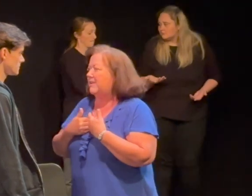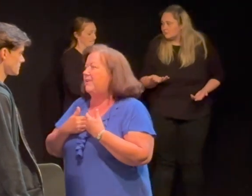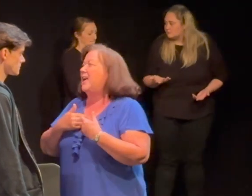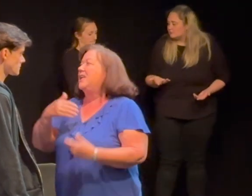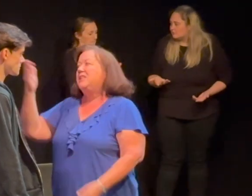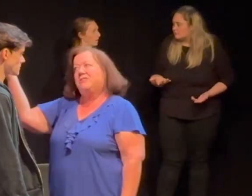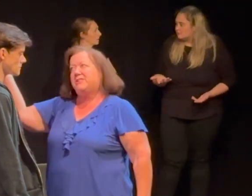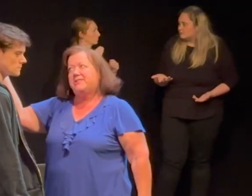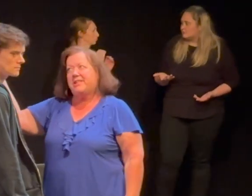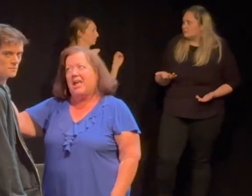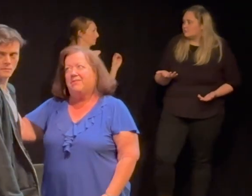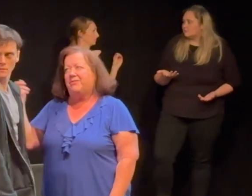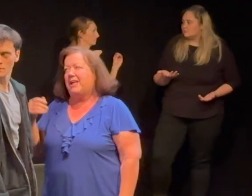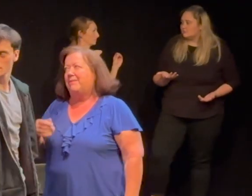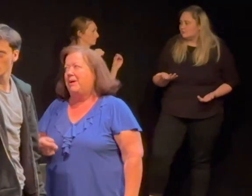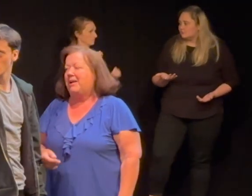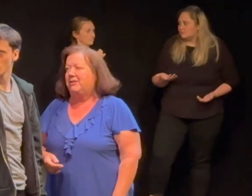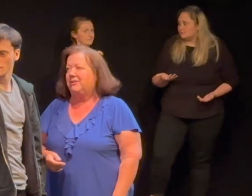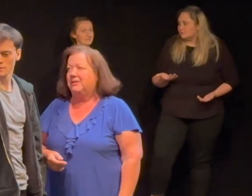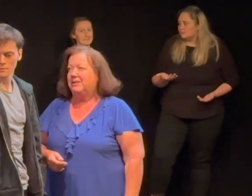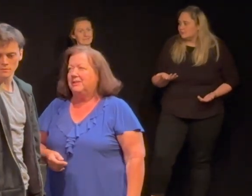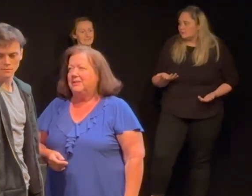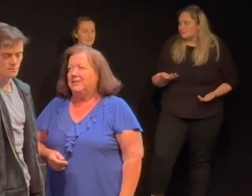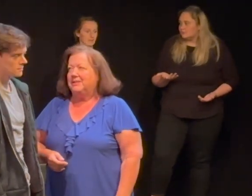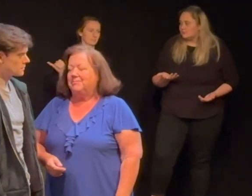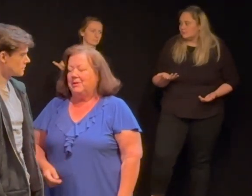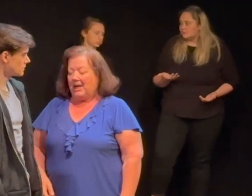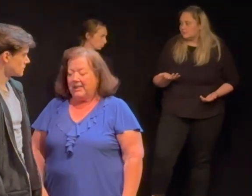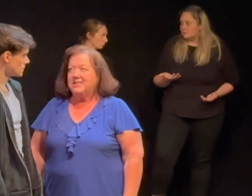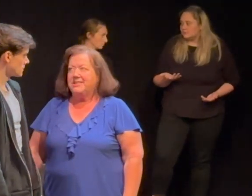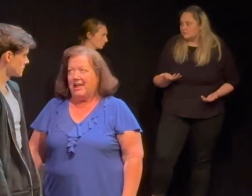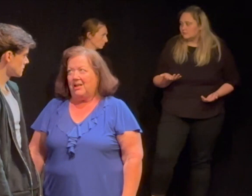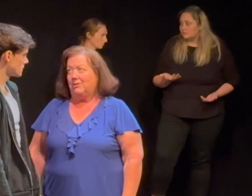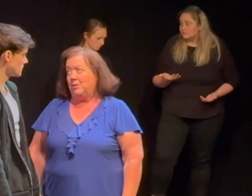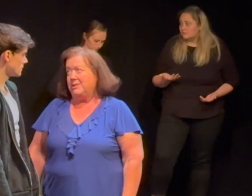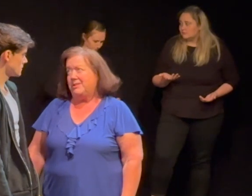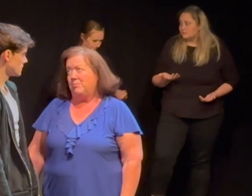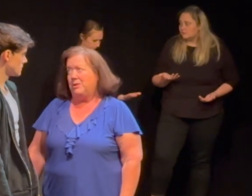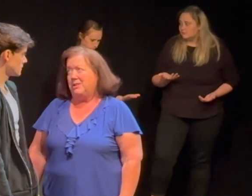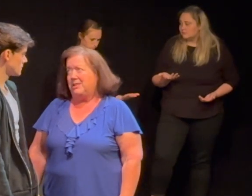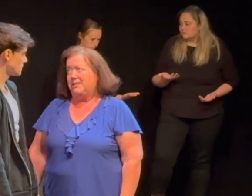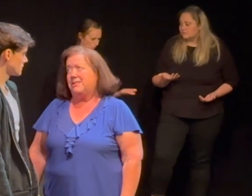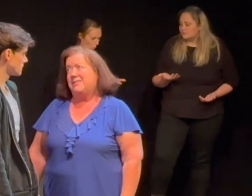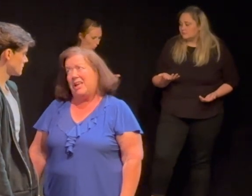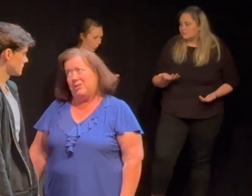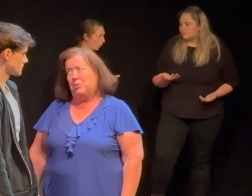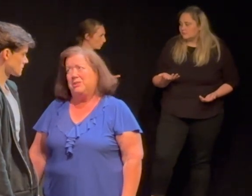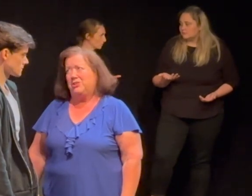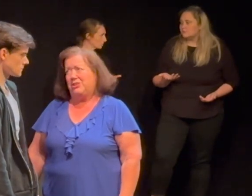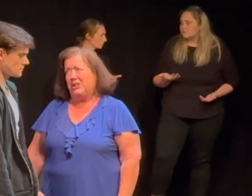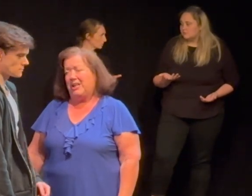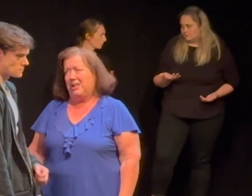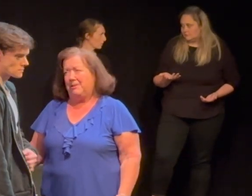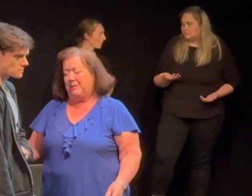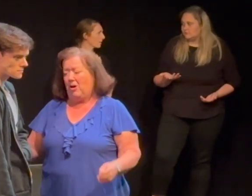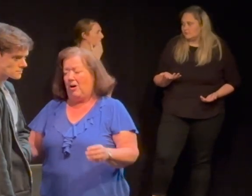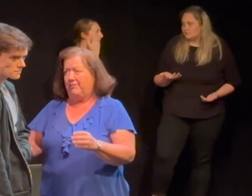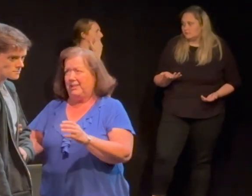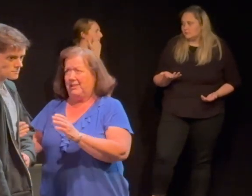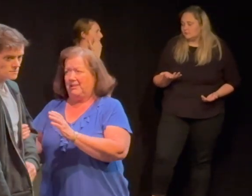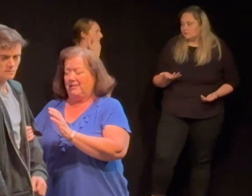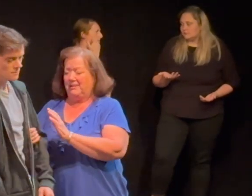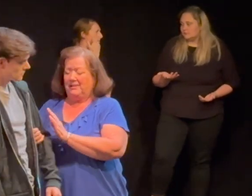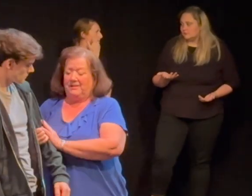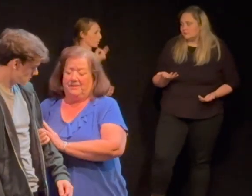speak of, and neither does Stan, for that matter. But I can tell when someone needs a sandwich and a cup of